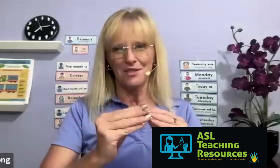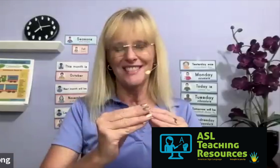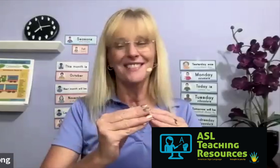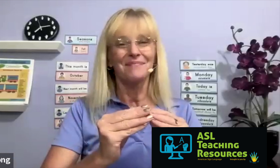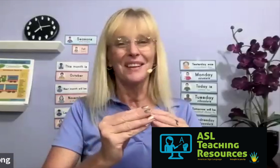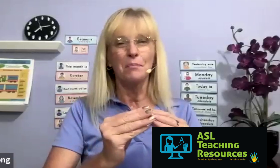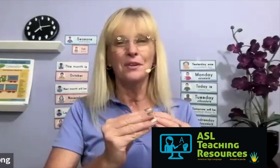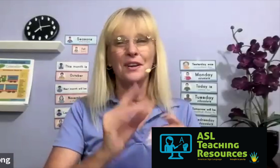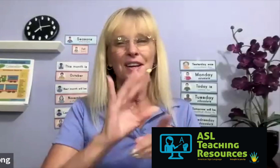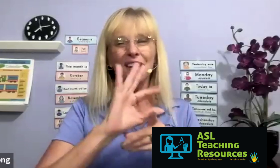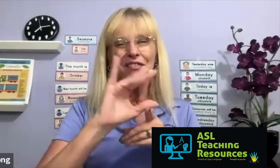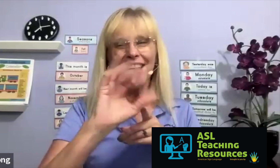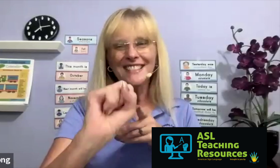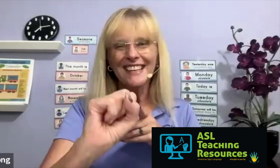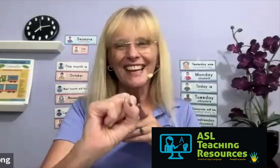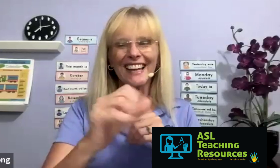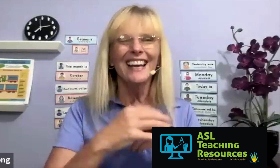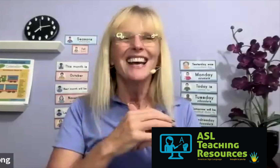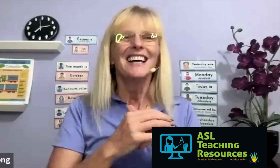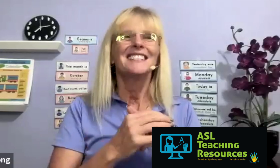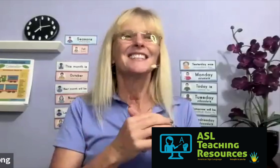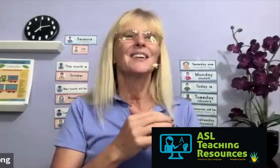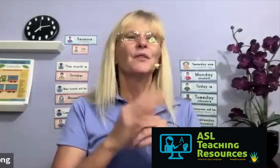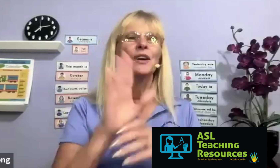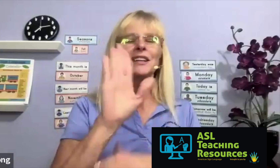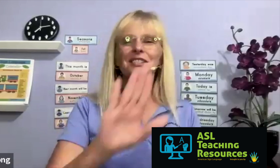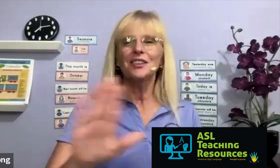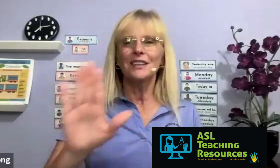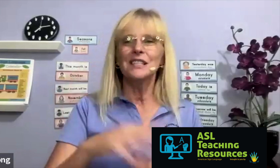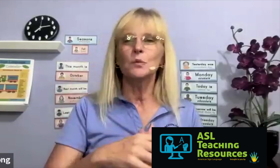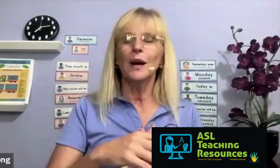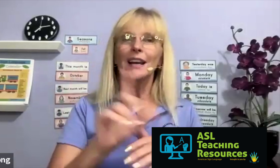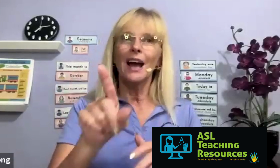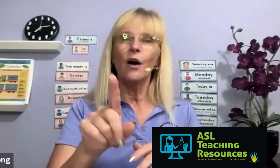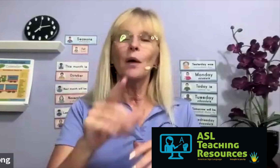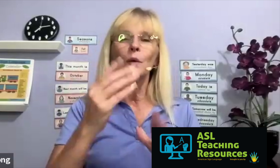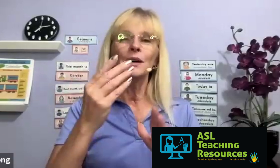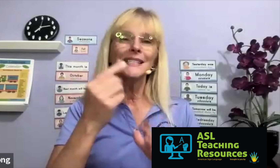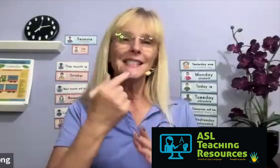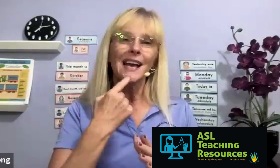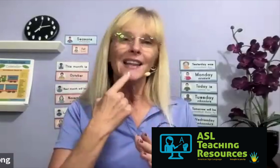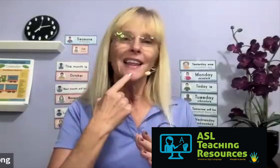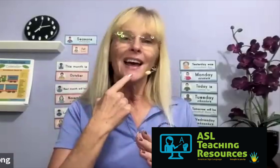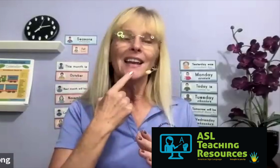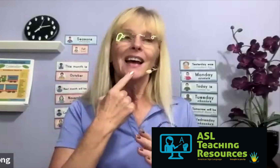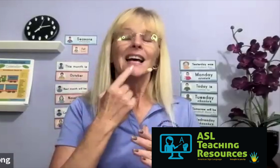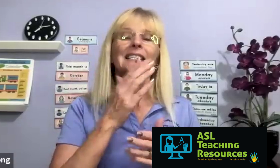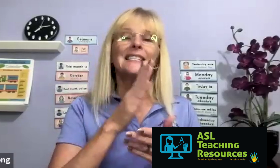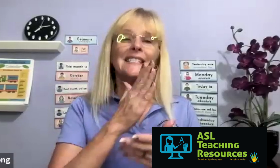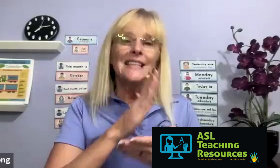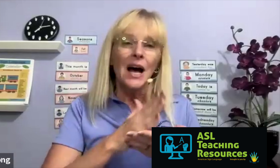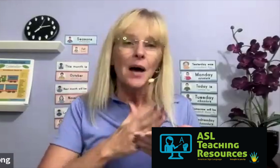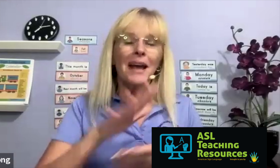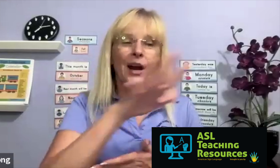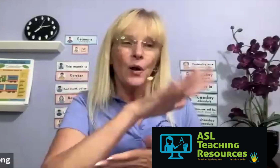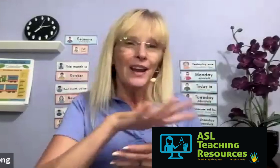numbers. Pretty fascinating. So we're going to start this way. Now, I will say that some